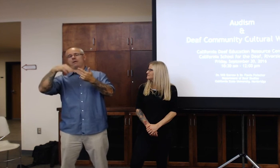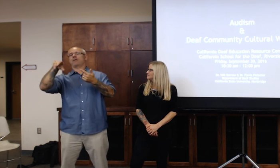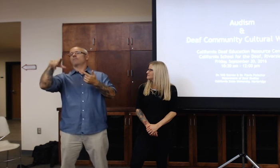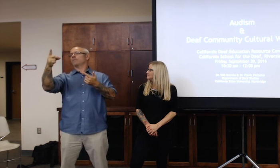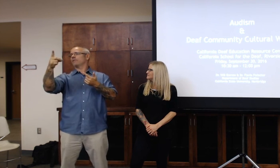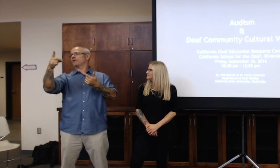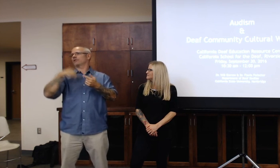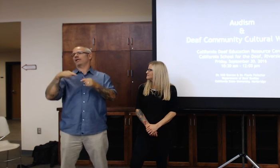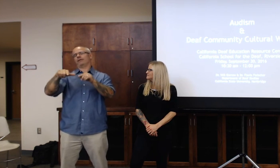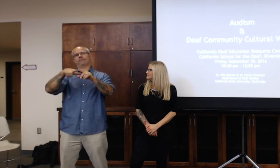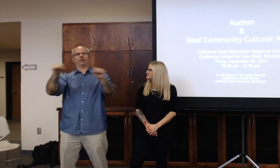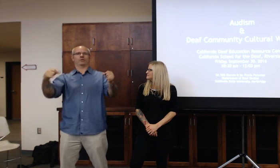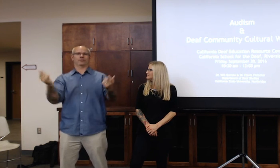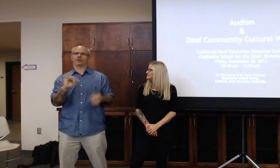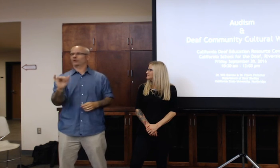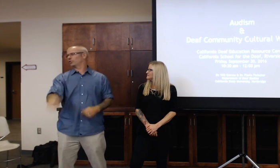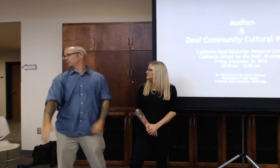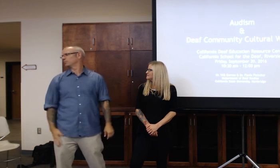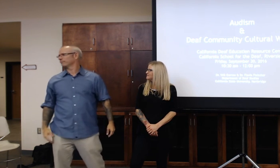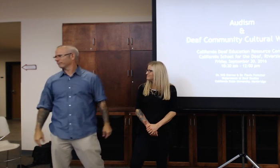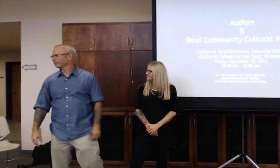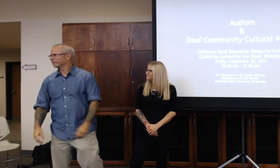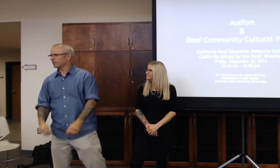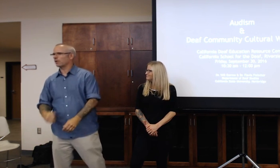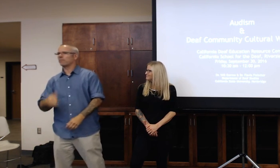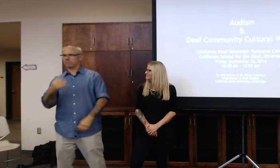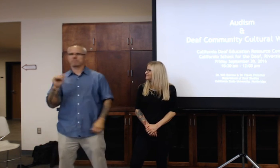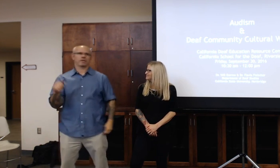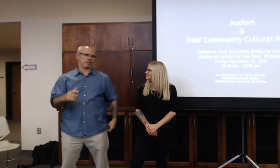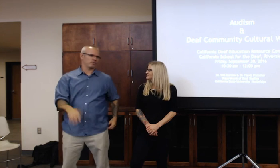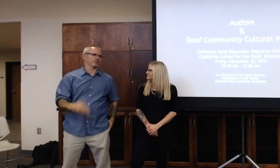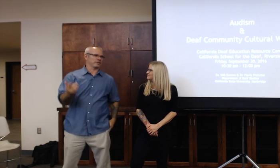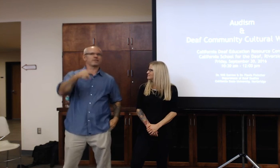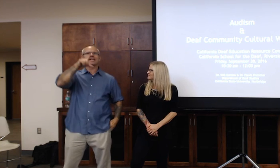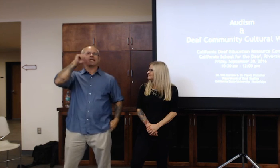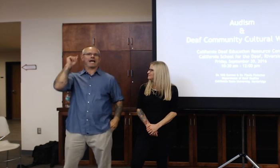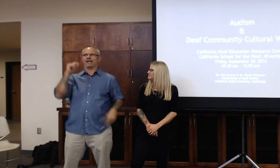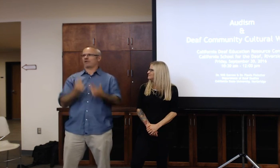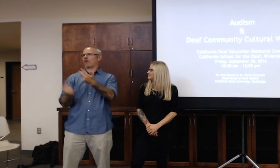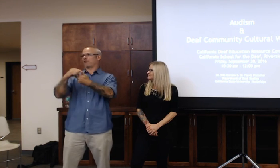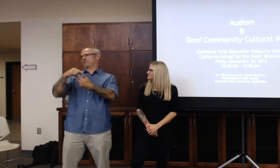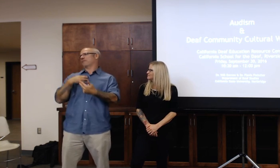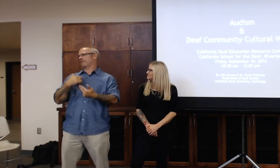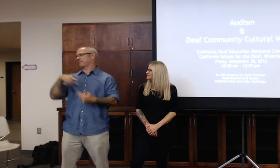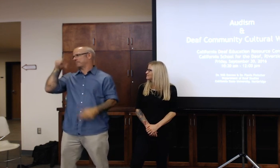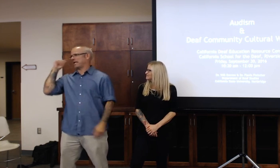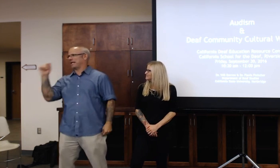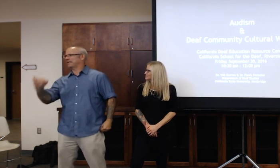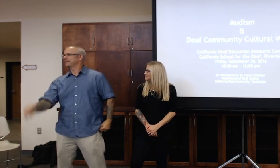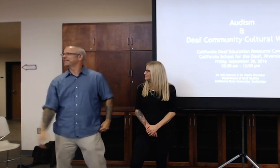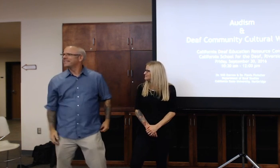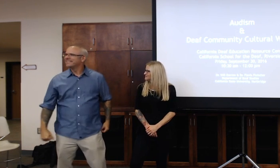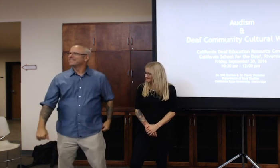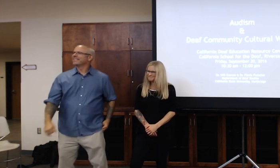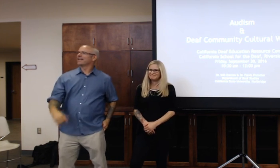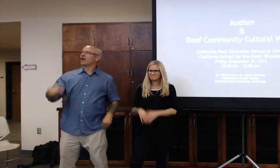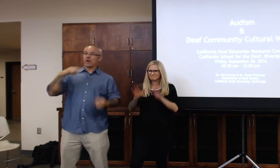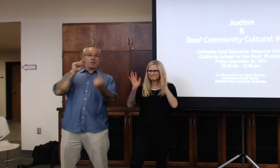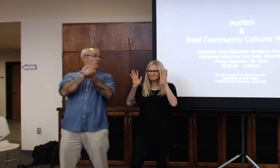master's in linguistics, and PhD in linguistics as well. So Gallaudet was there for all of my